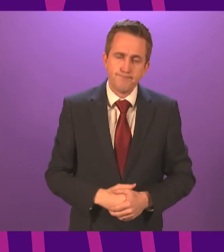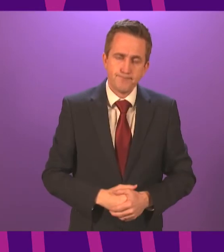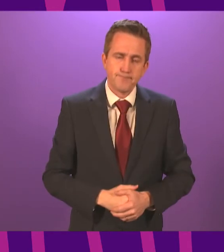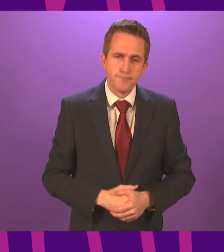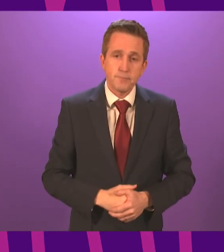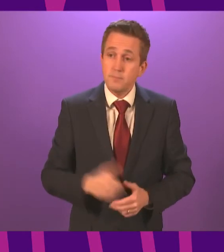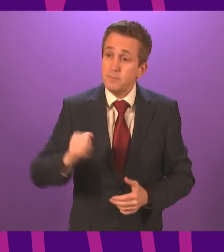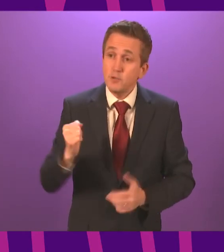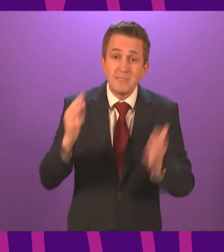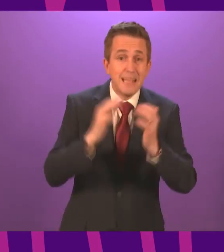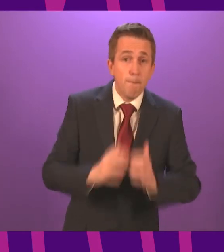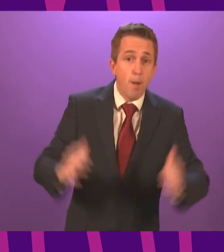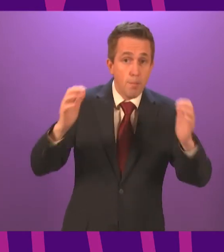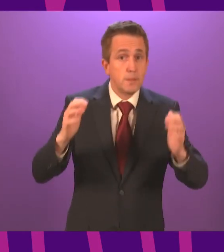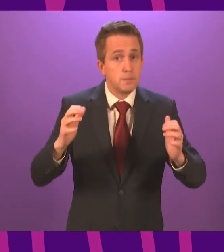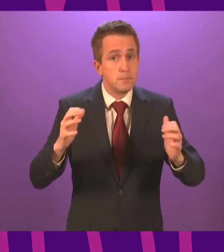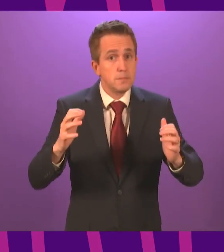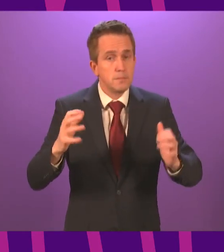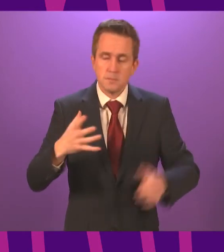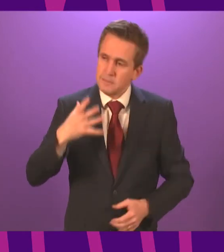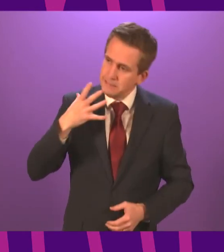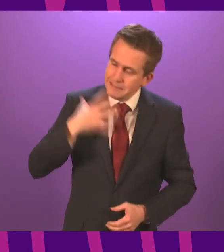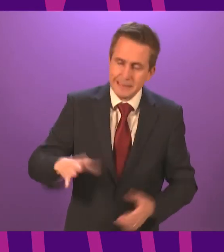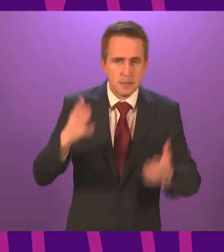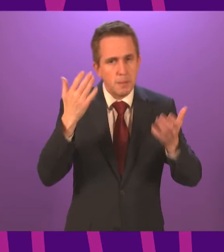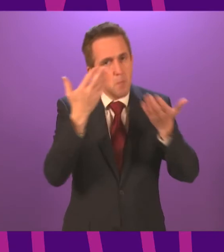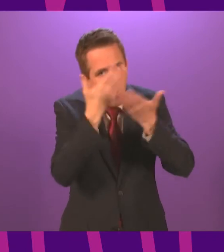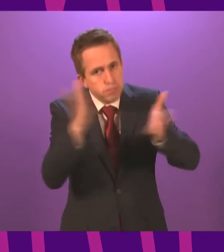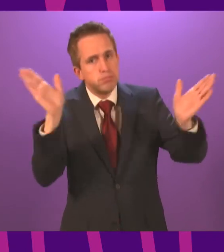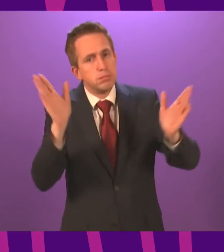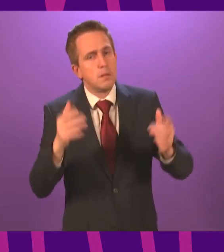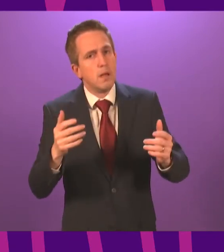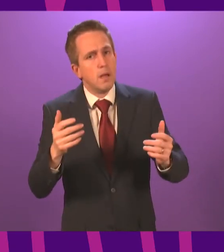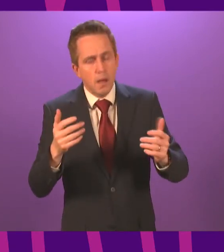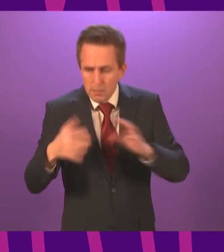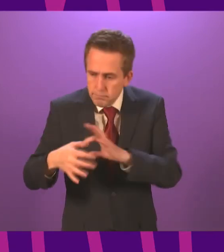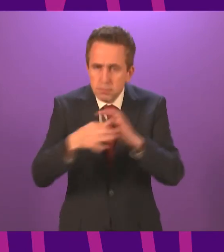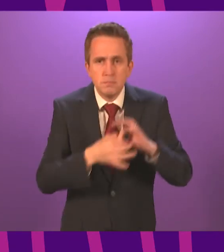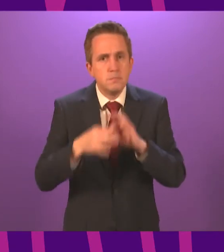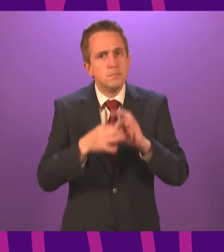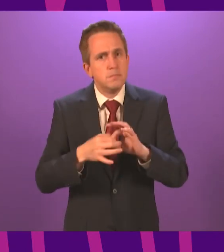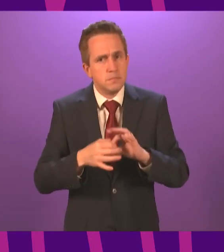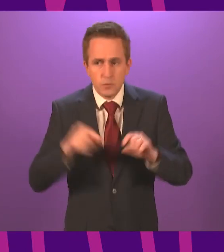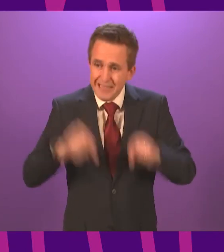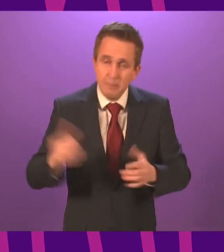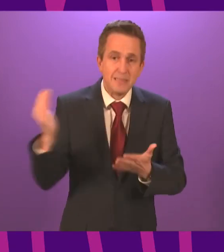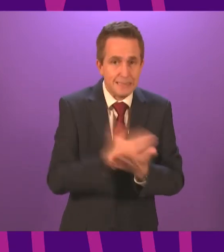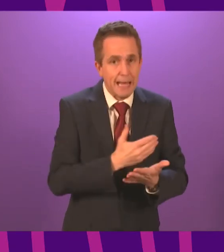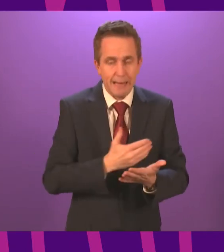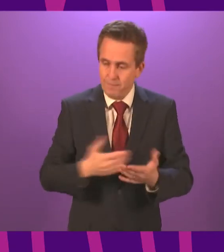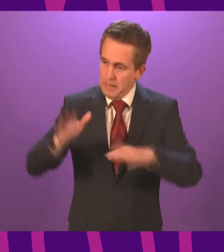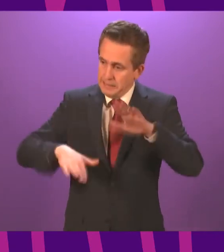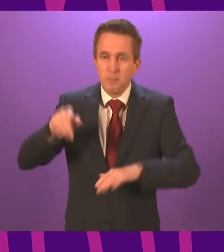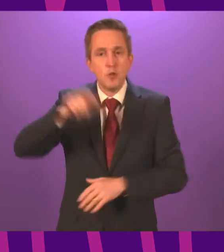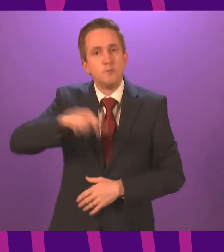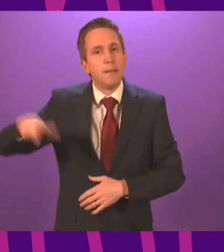as a Parliament can show the same selflessness in the way that we do our work to keep our country safe as they have shown, we'll be not doing